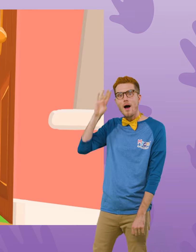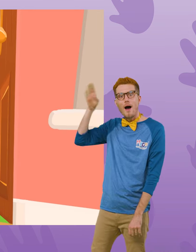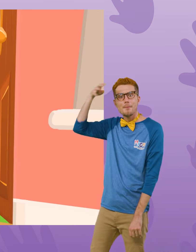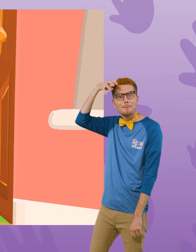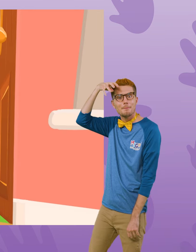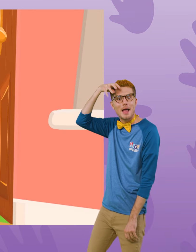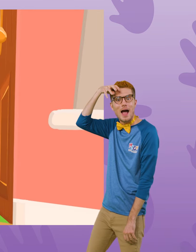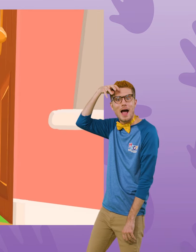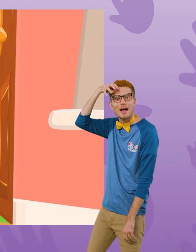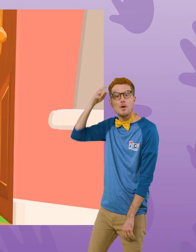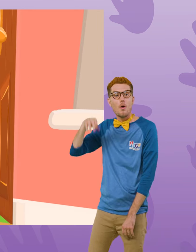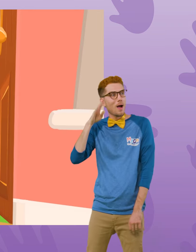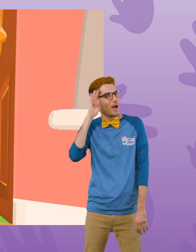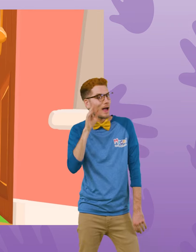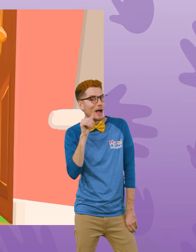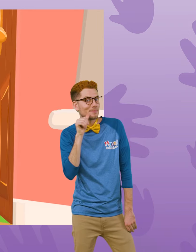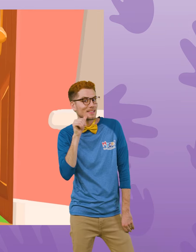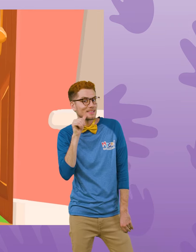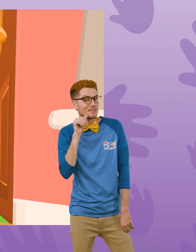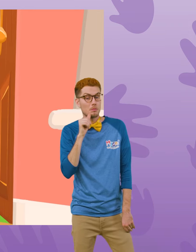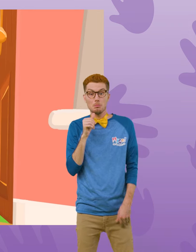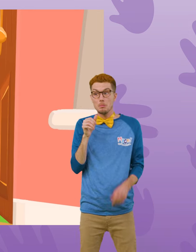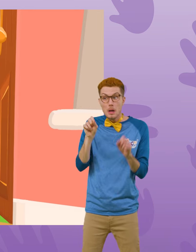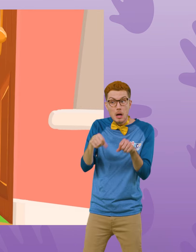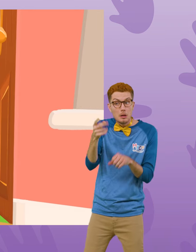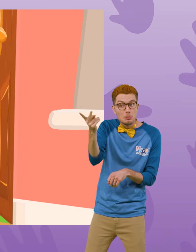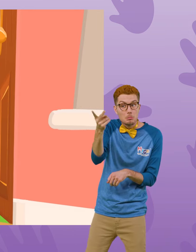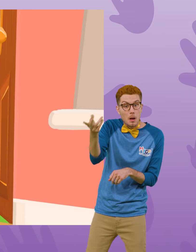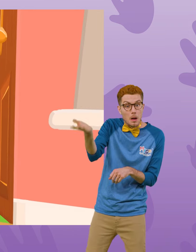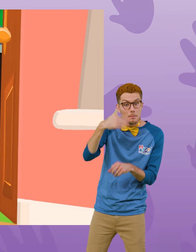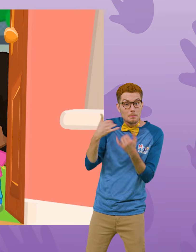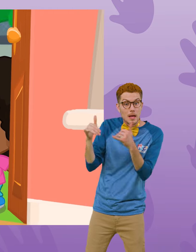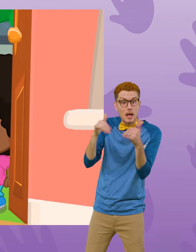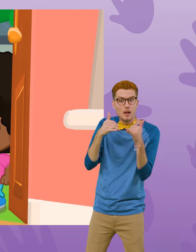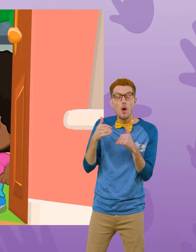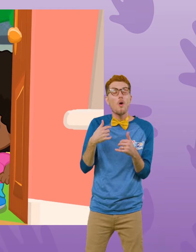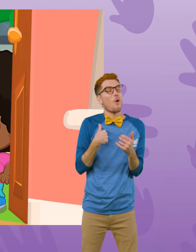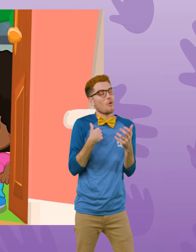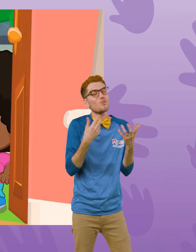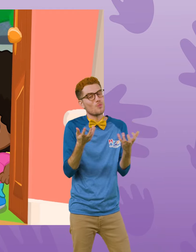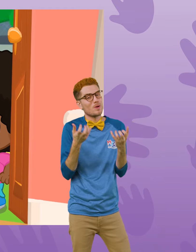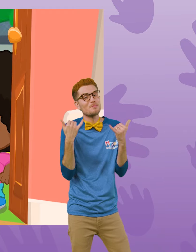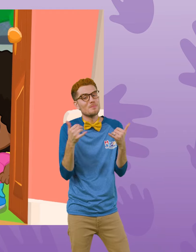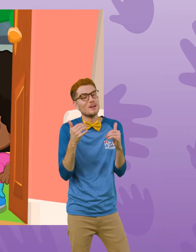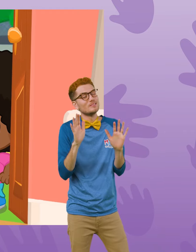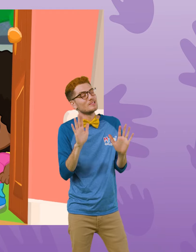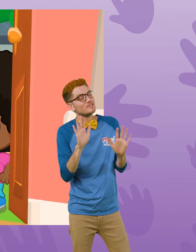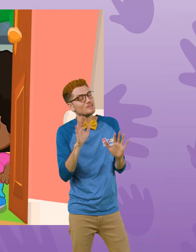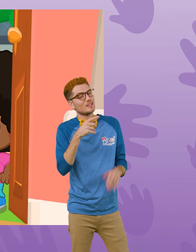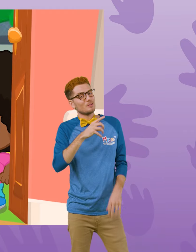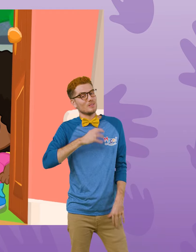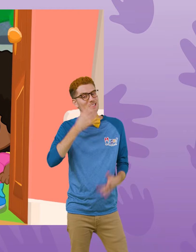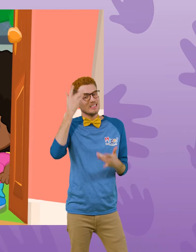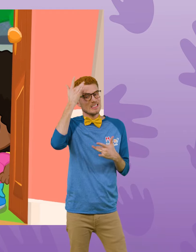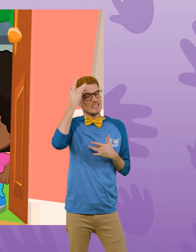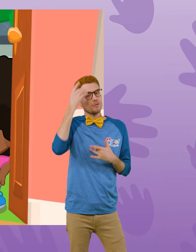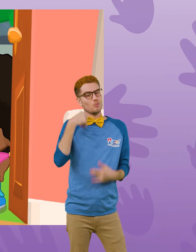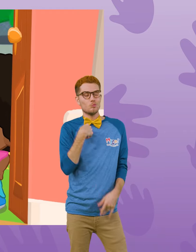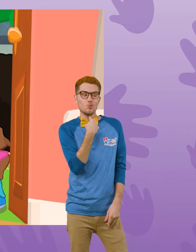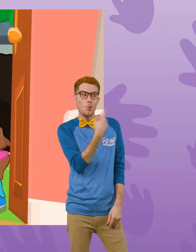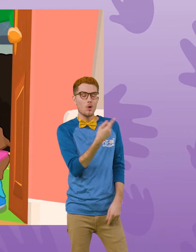Hi, Mila. Hi, April. Can you and Morphle come out to play? I did want to play, but Morphle